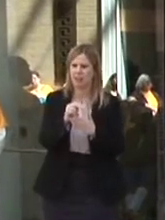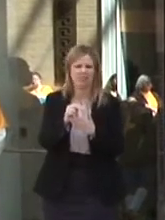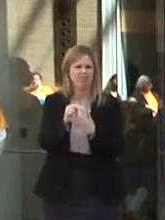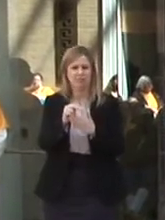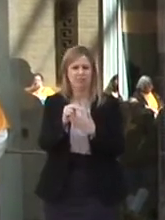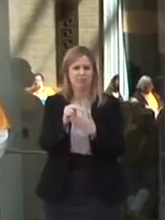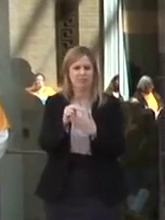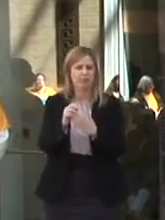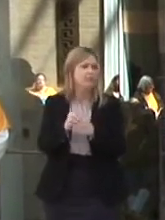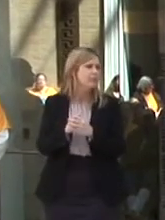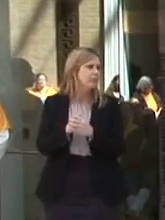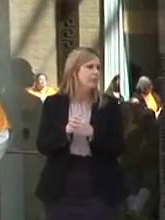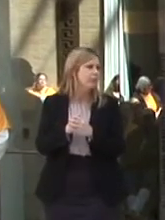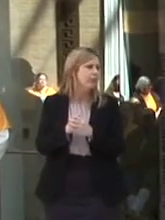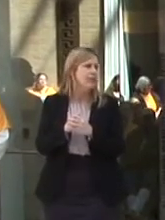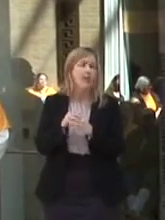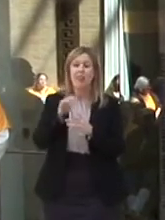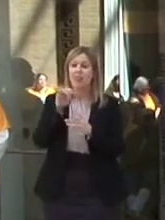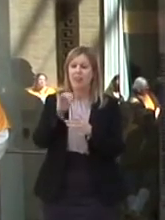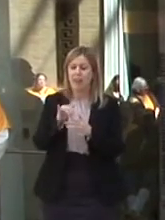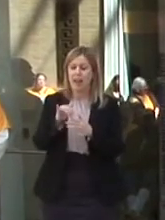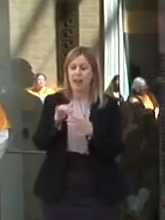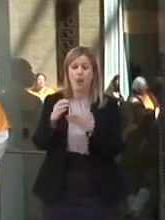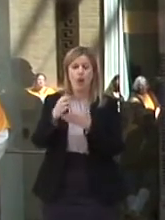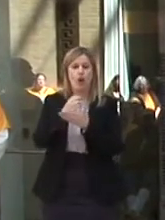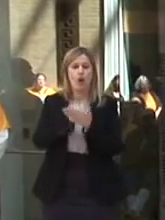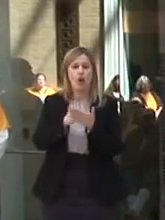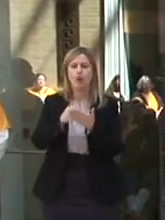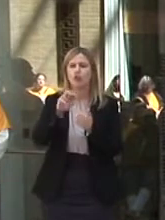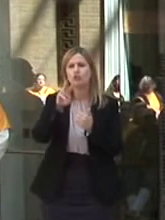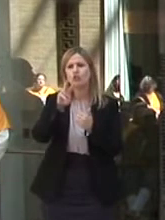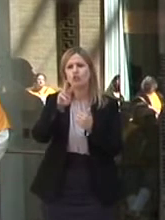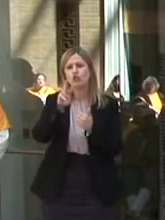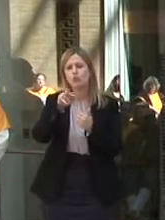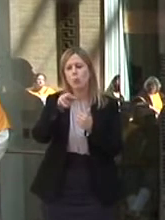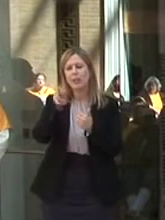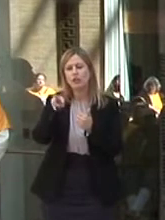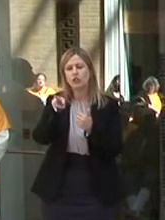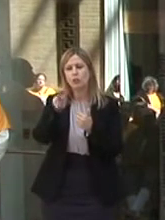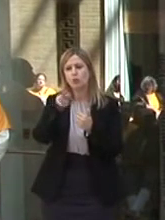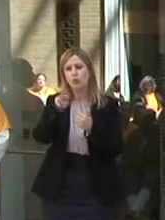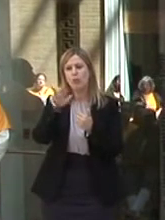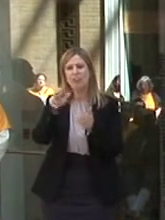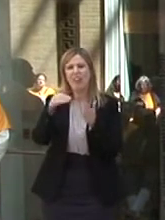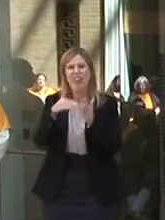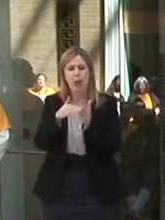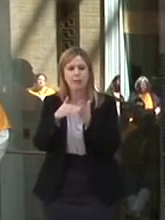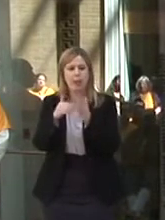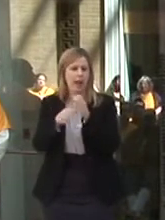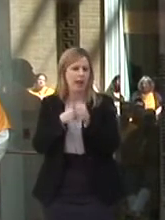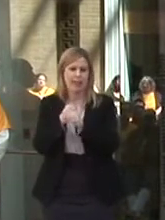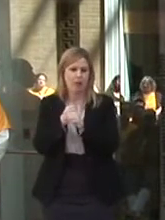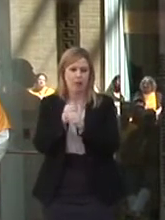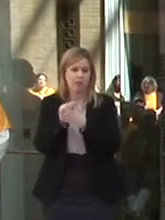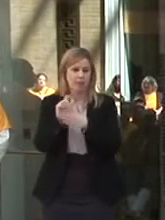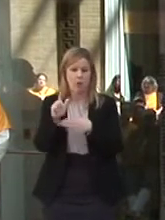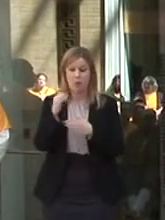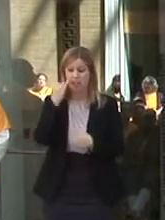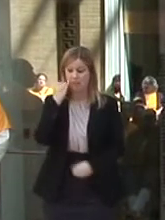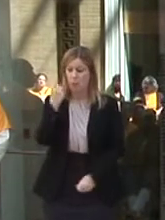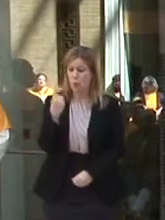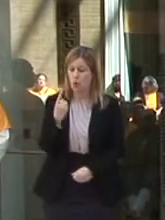hers. Entry-level direct care staff makes about $22,000 to $23,000 a year. If they are the sole supporter